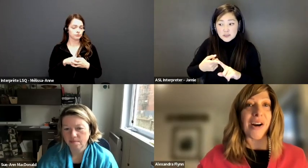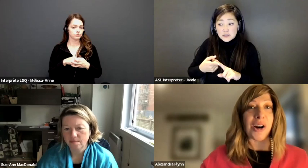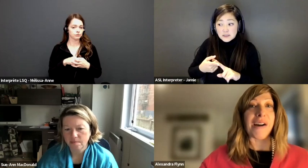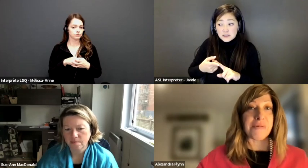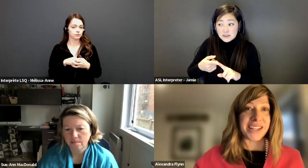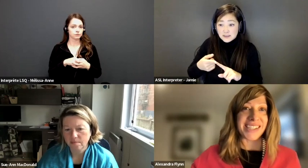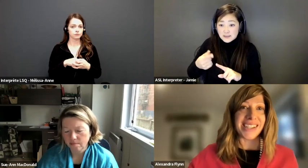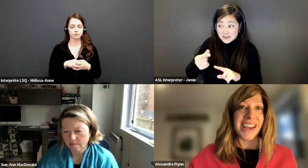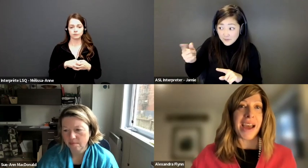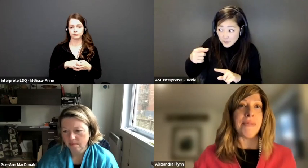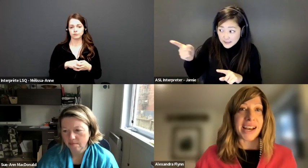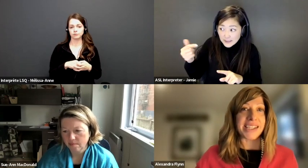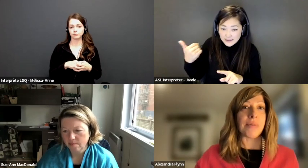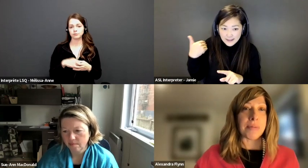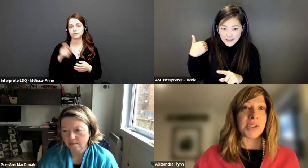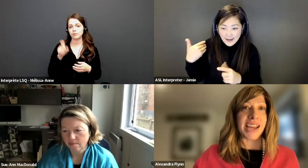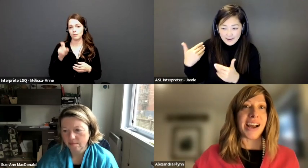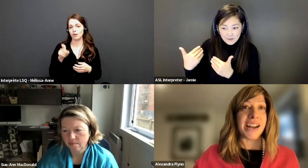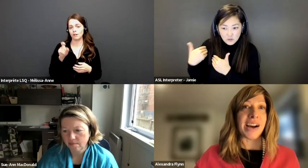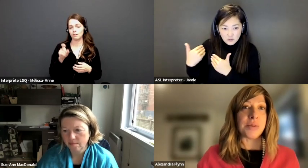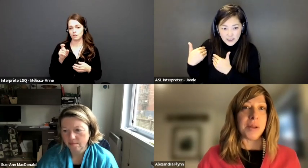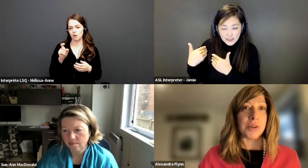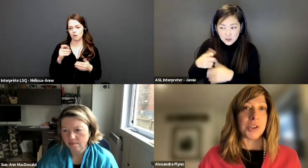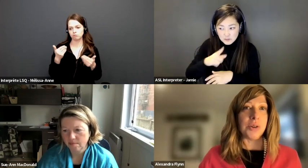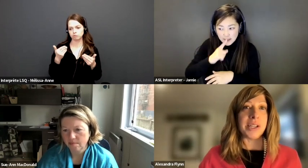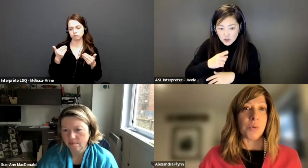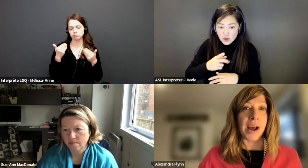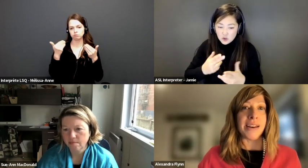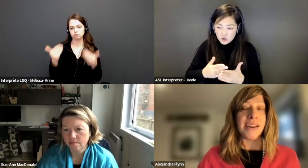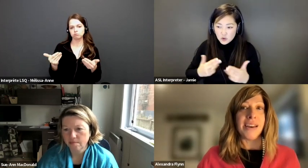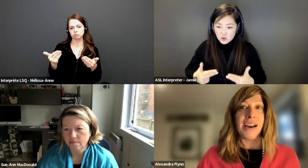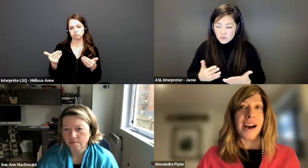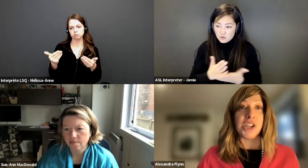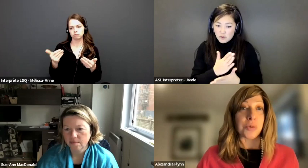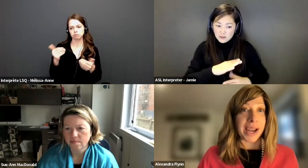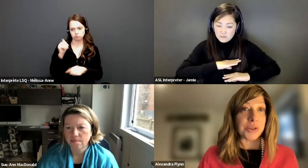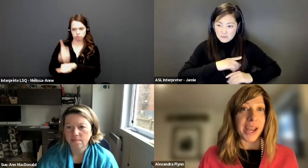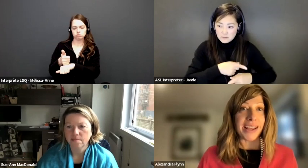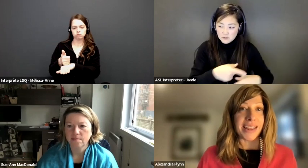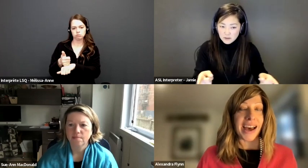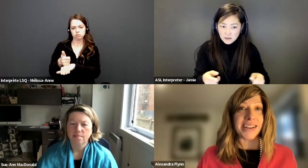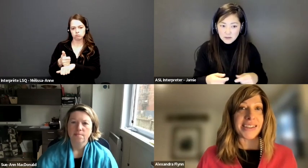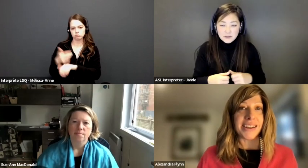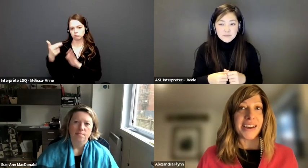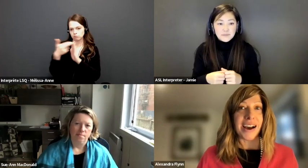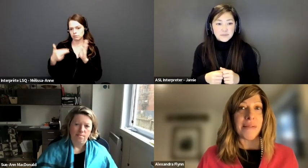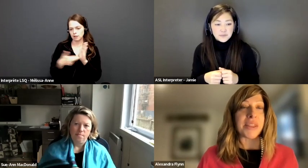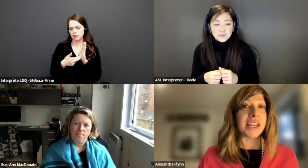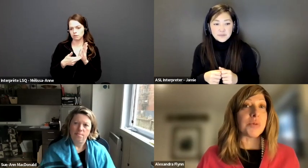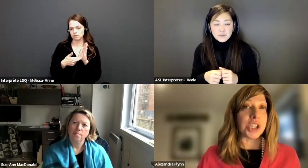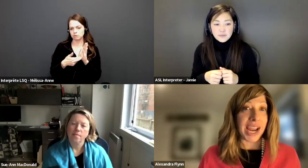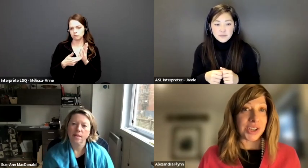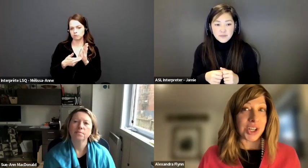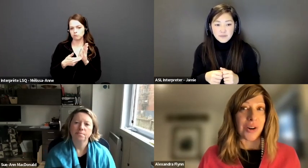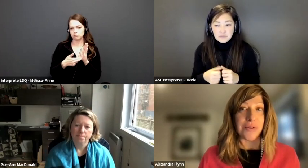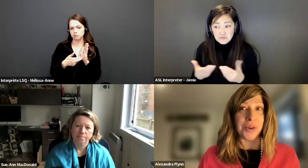they are governments and because they represent unhoused people too is one direct way that things